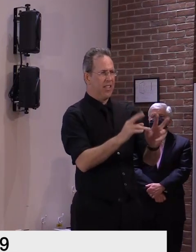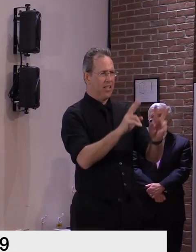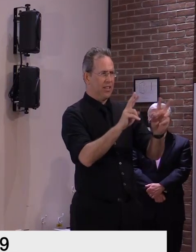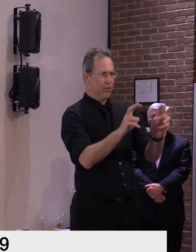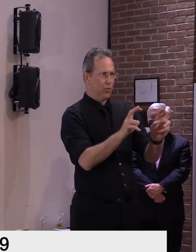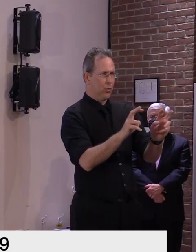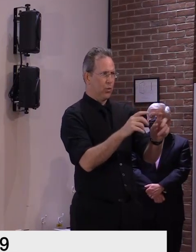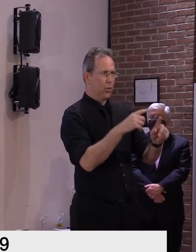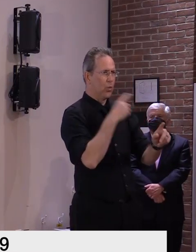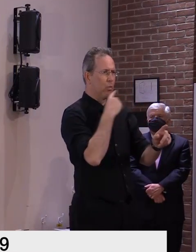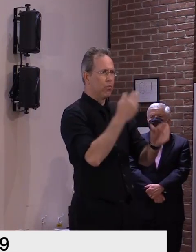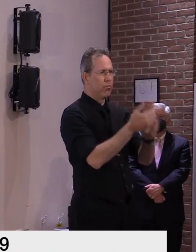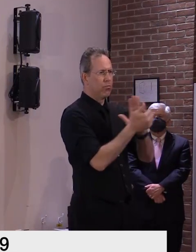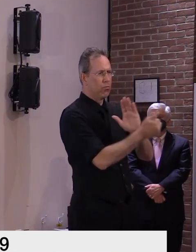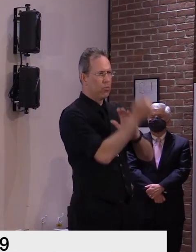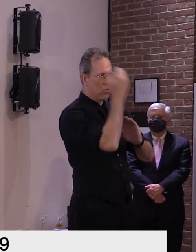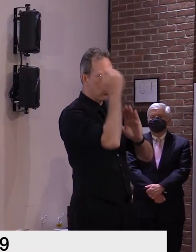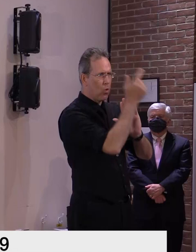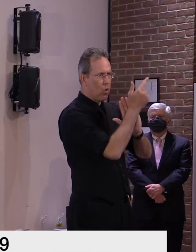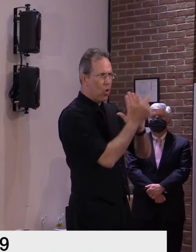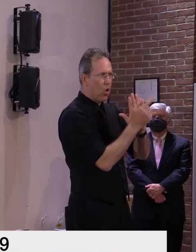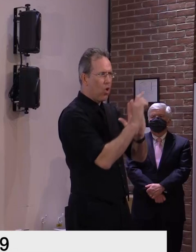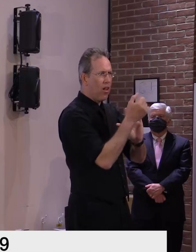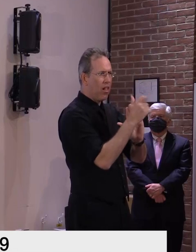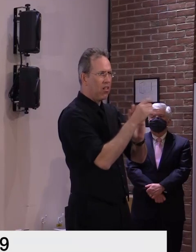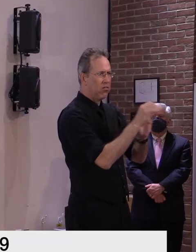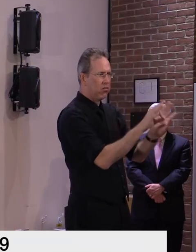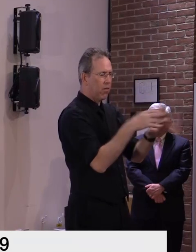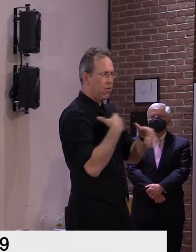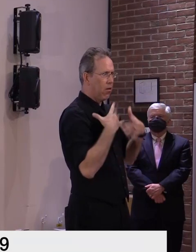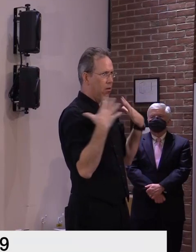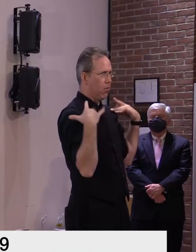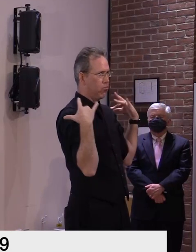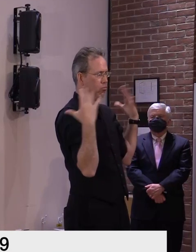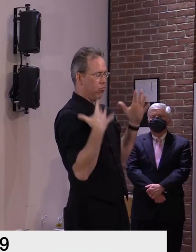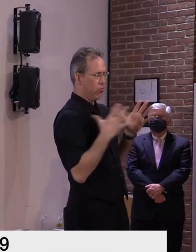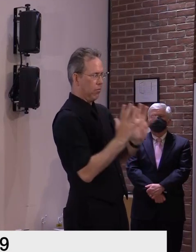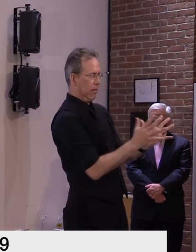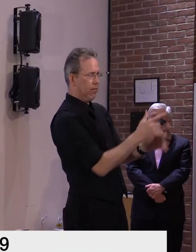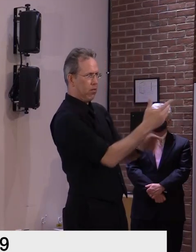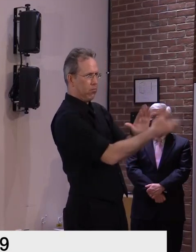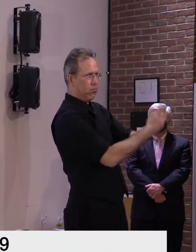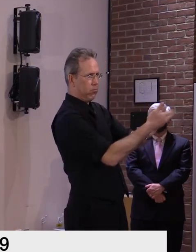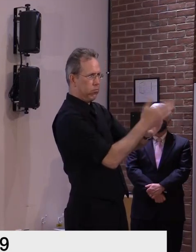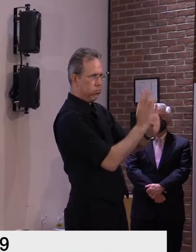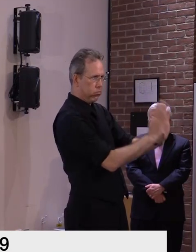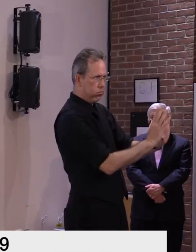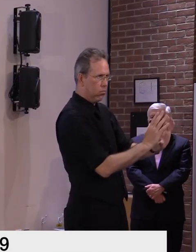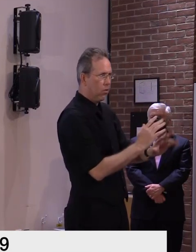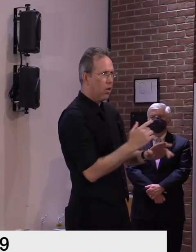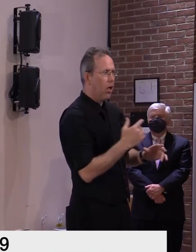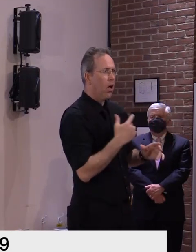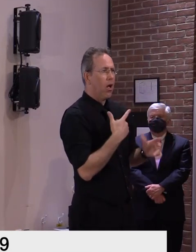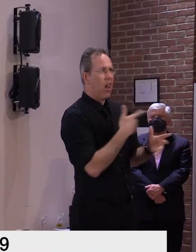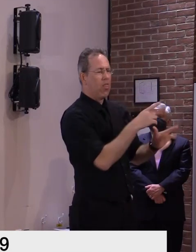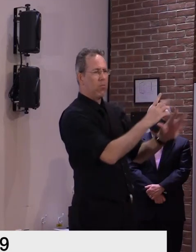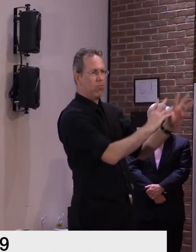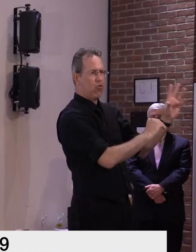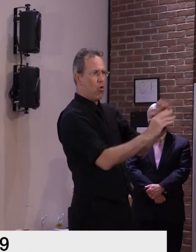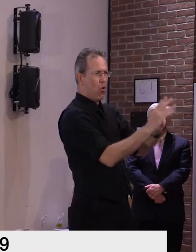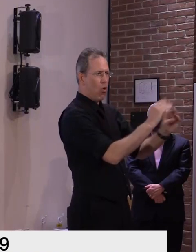point in time to see if they can work it out. I know the legislature has weighed in the recent years